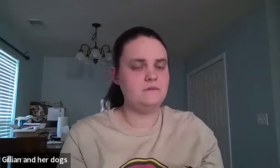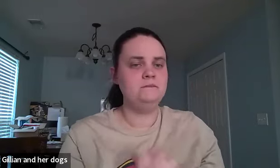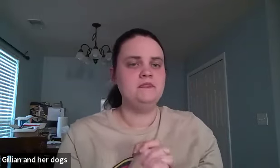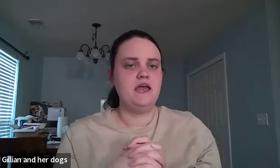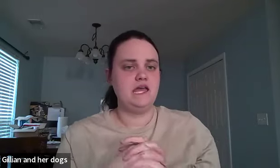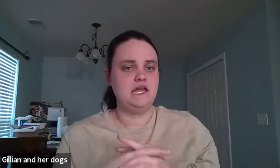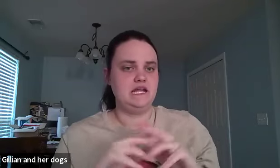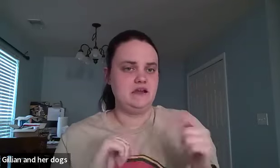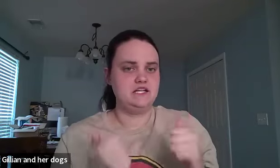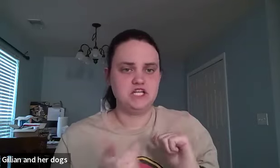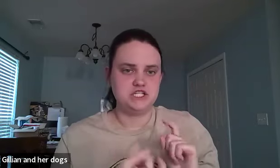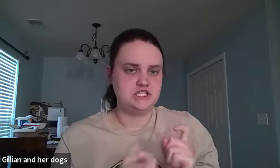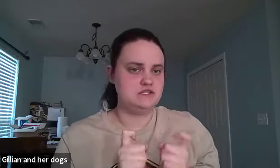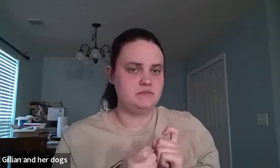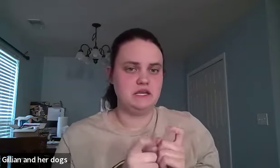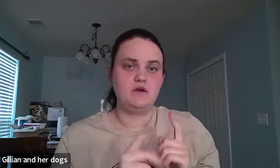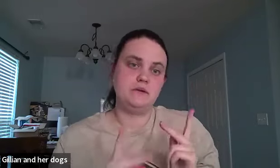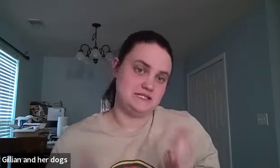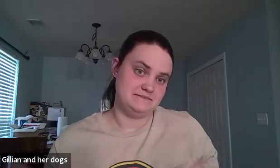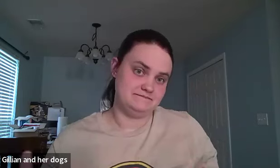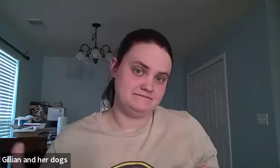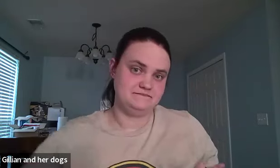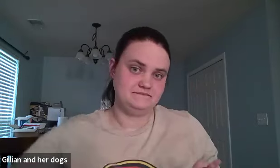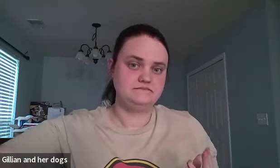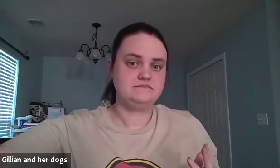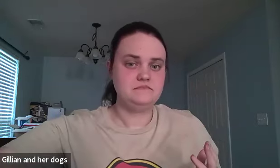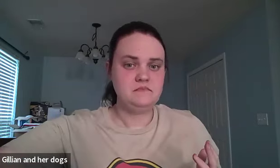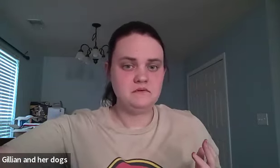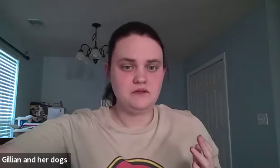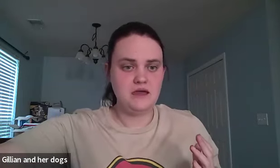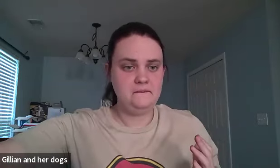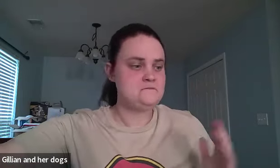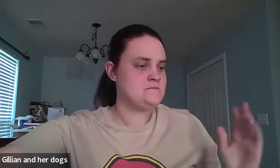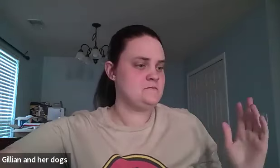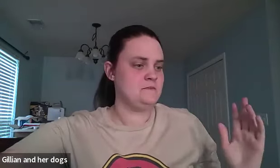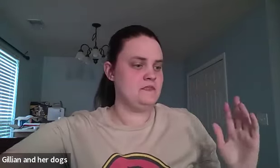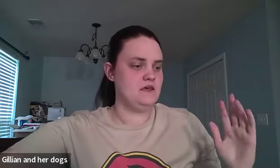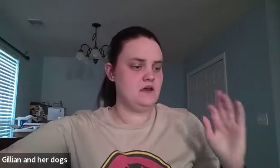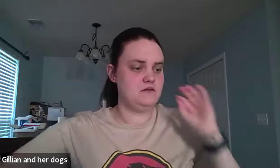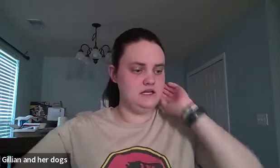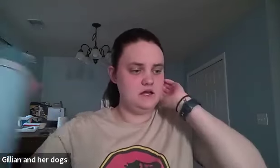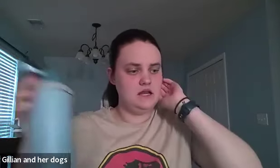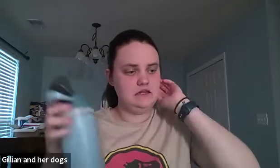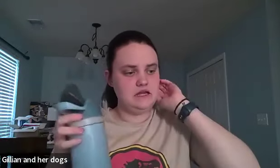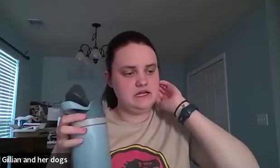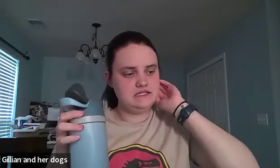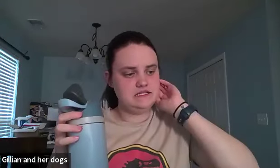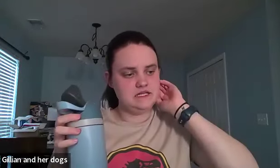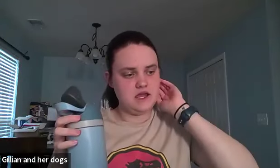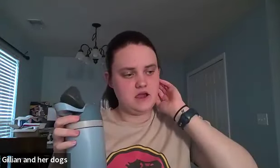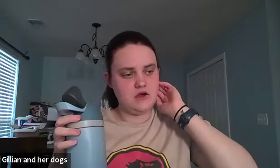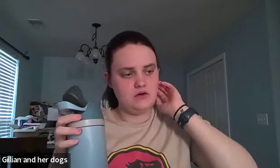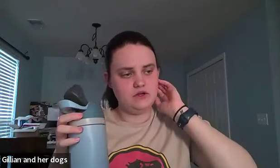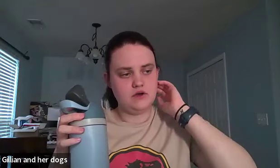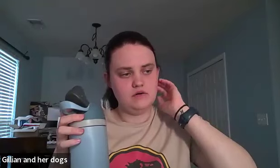there, and it kind of changes depending on the person. Okay? All right. Let's now go